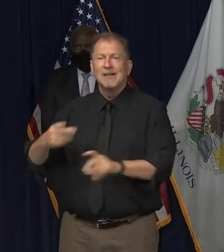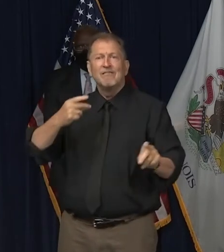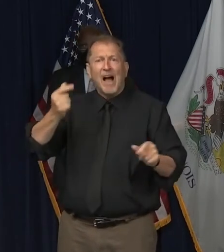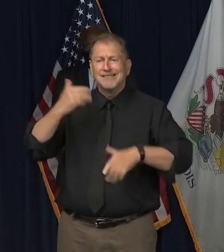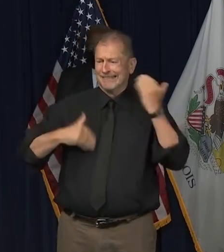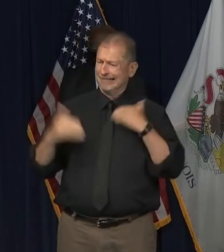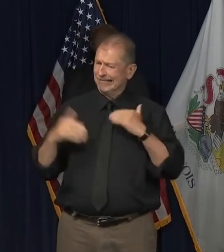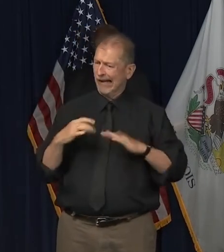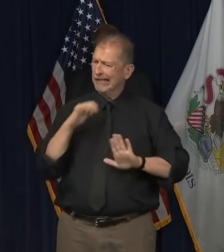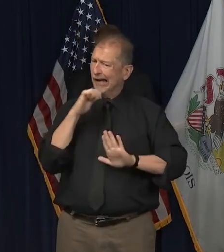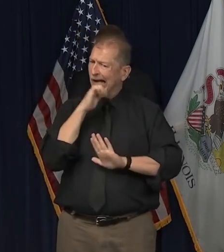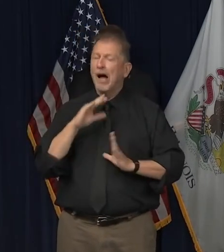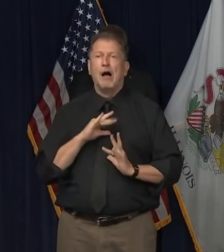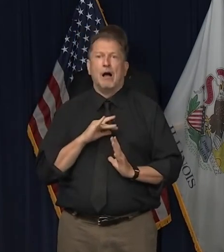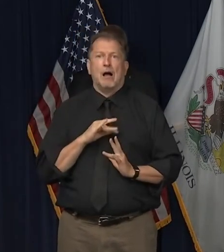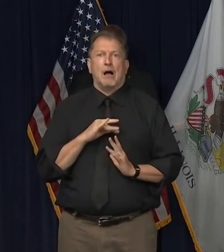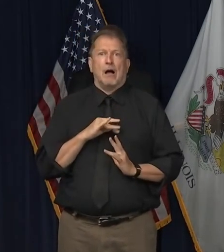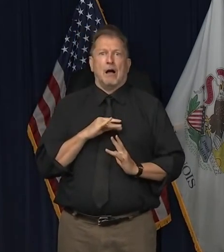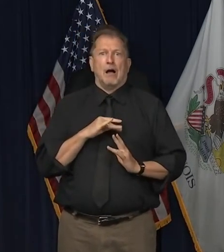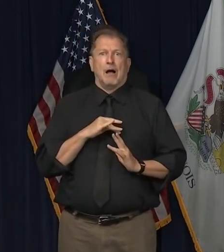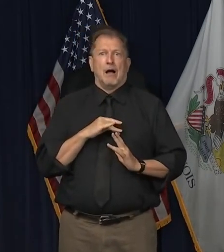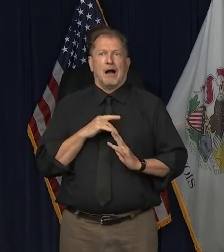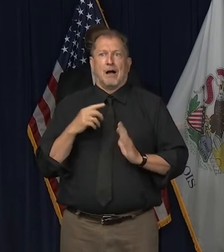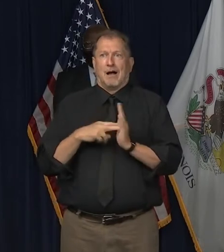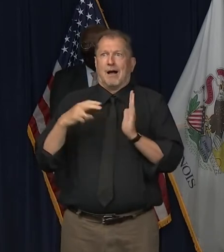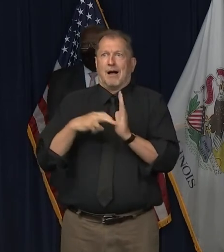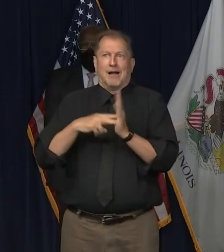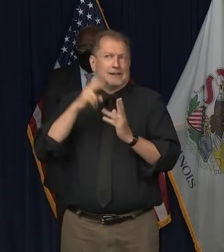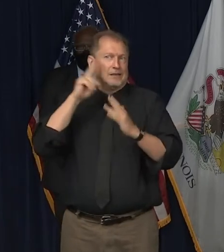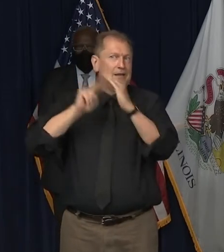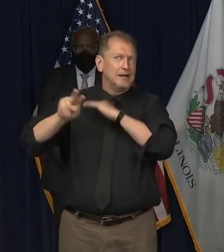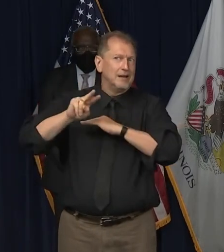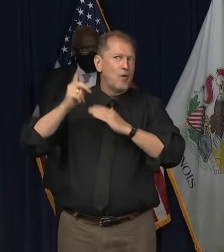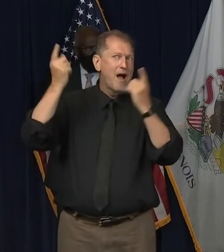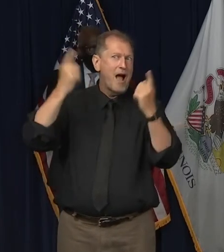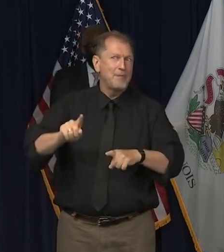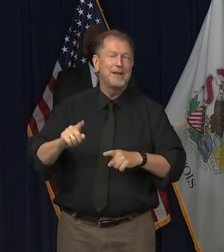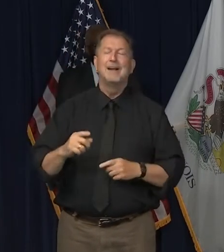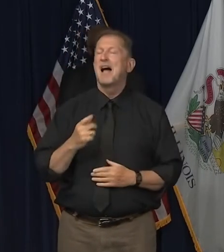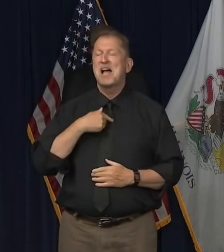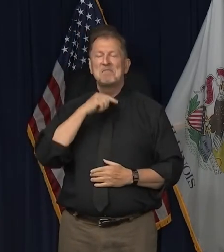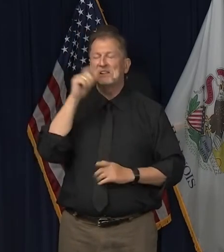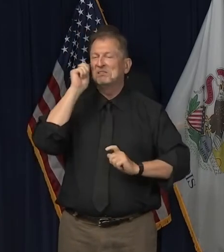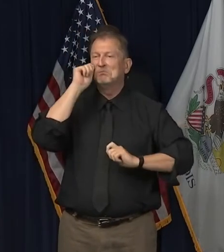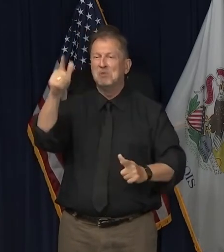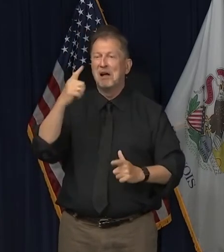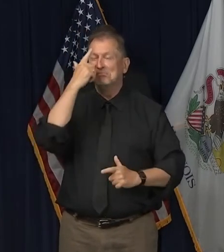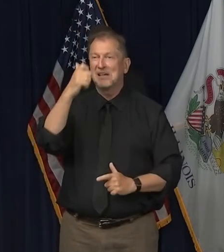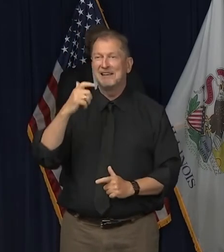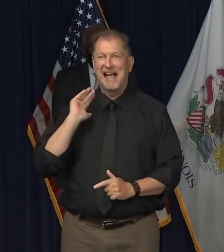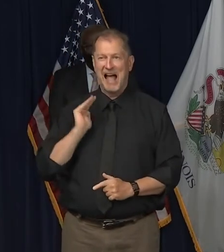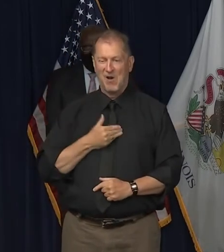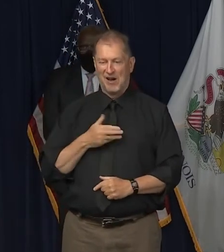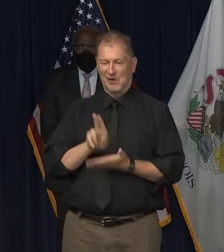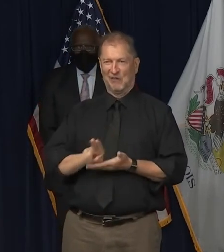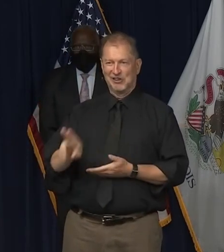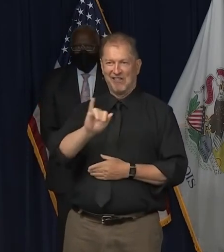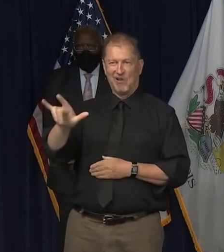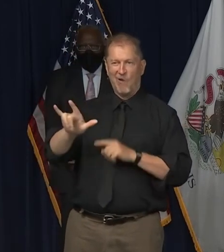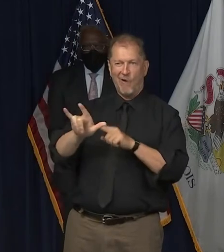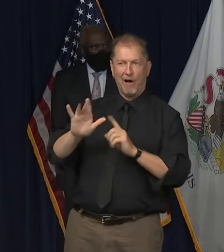I'm so proud, but not at all surprised, to see this type of groundbreaking work come out of our own University of